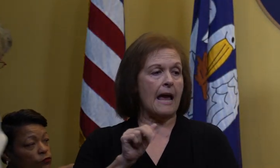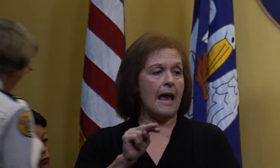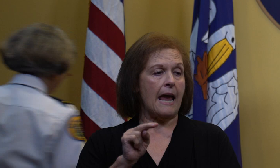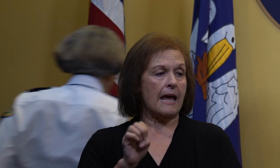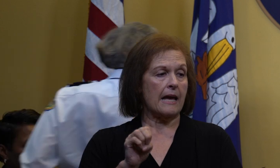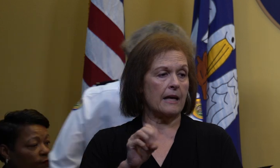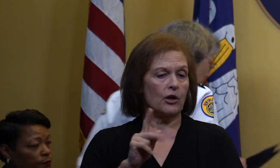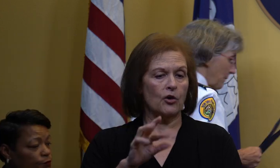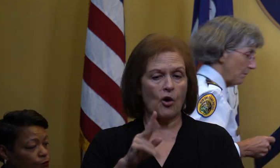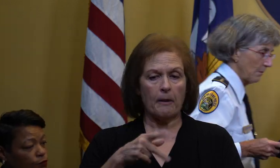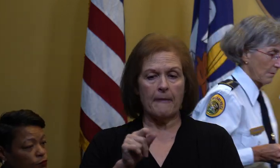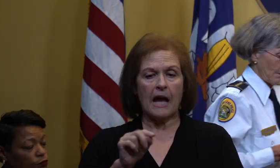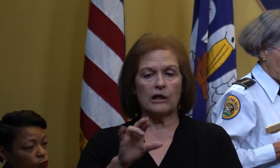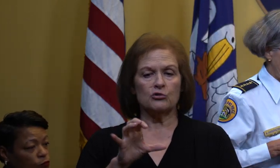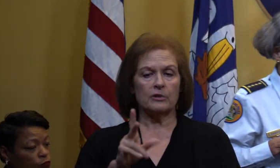Orleans Police Department.